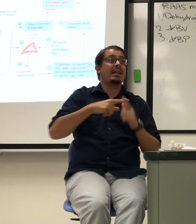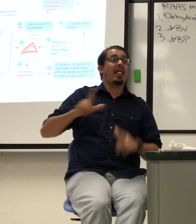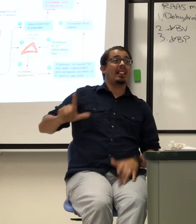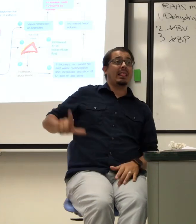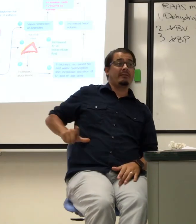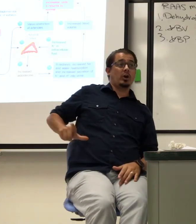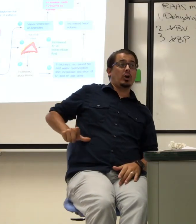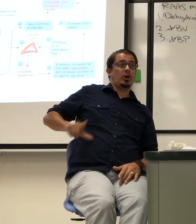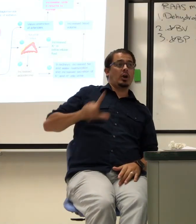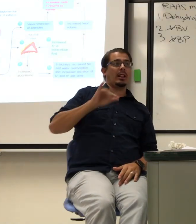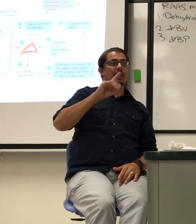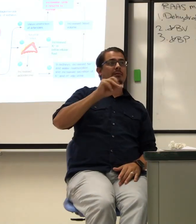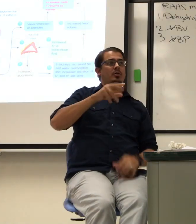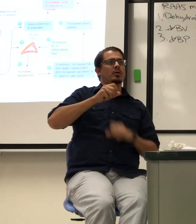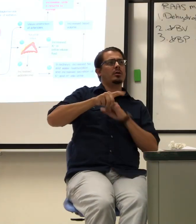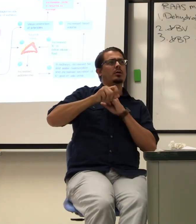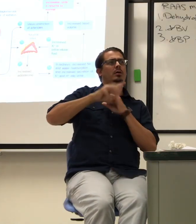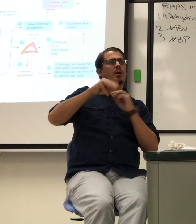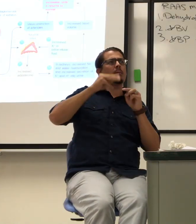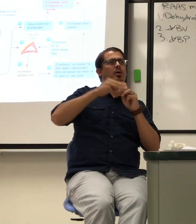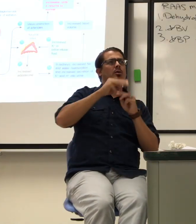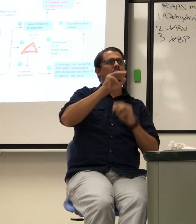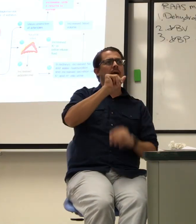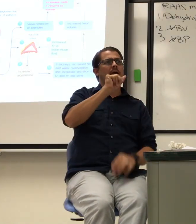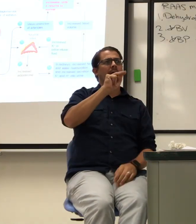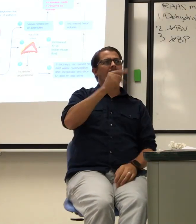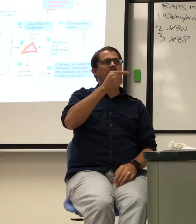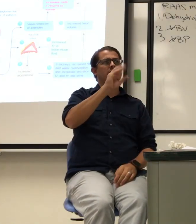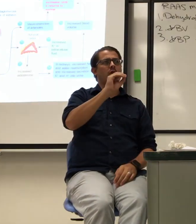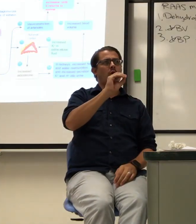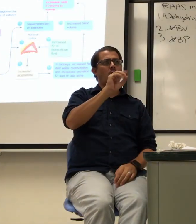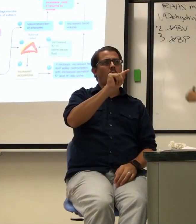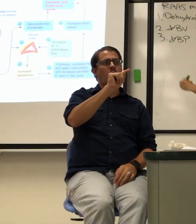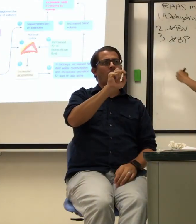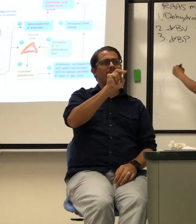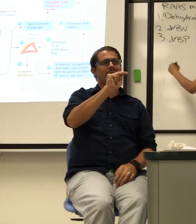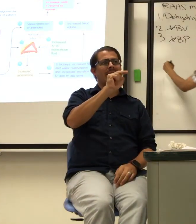is secreting this molecule called angiotensinogen.